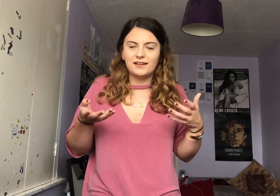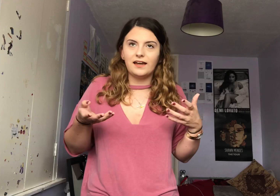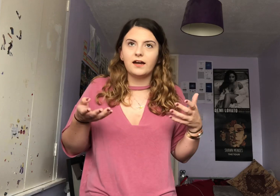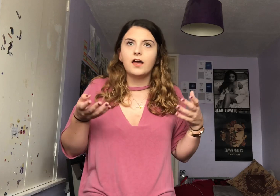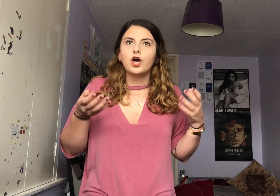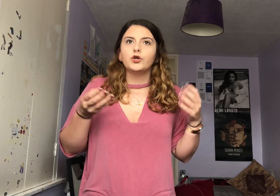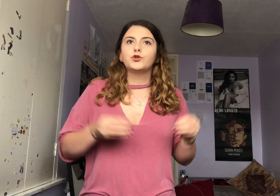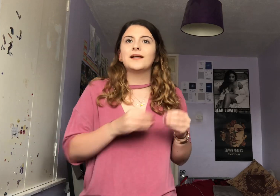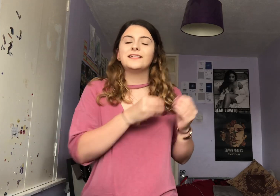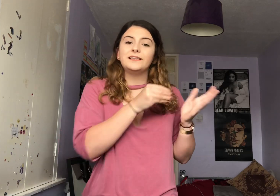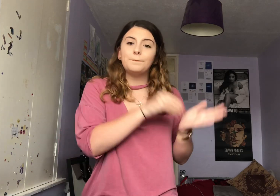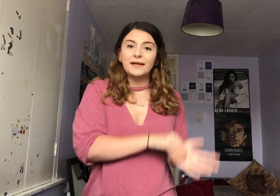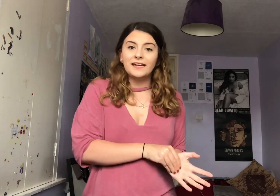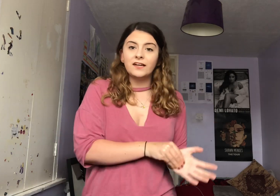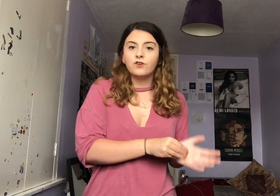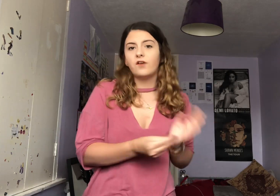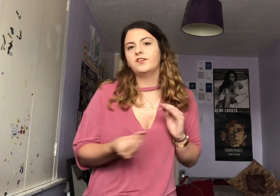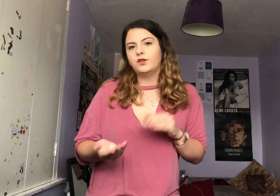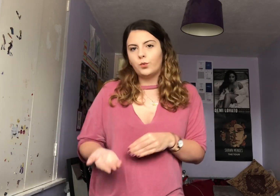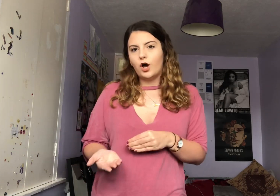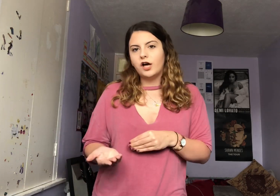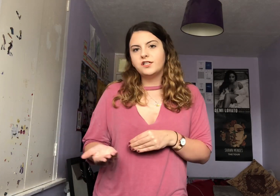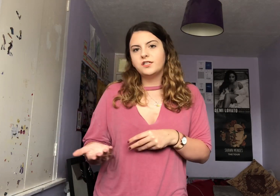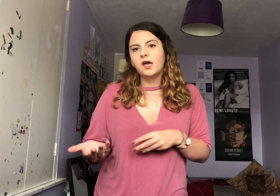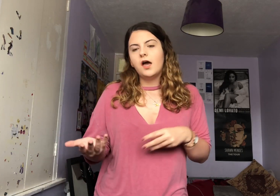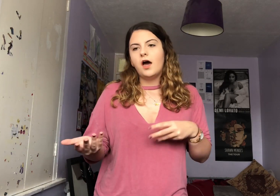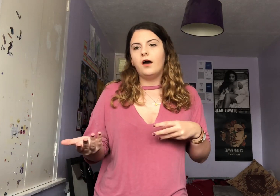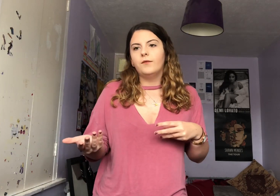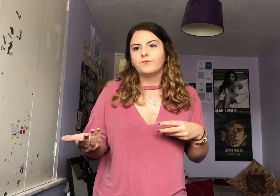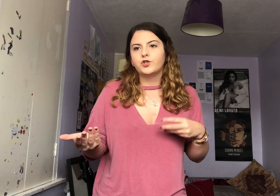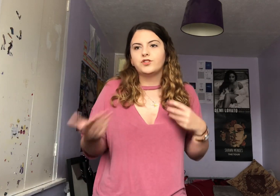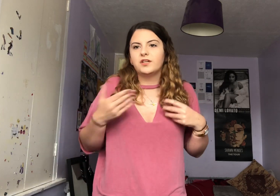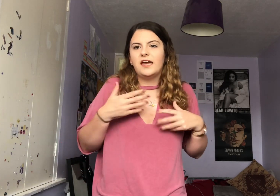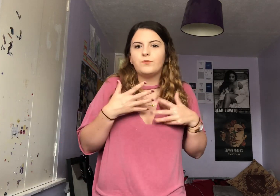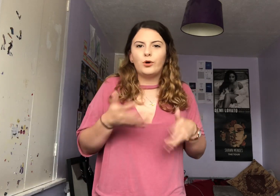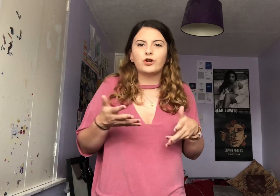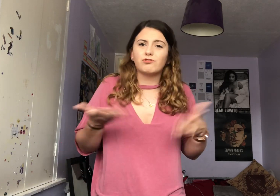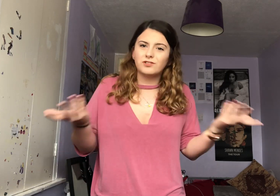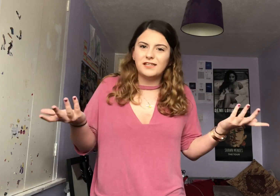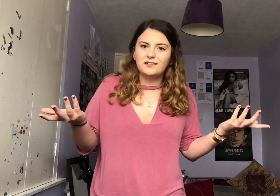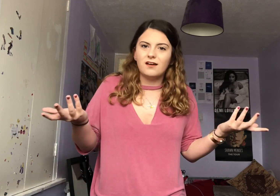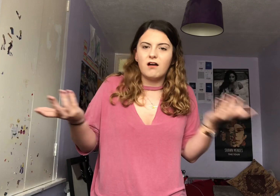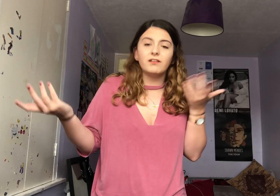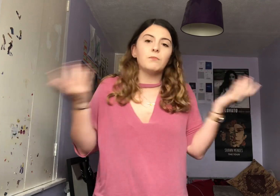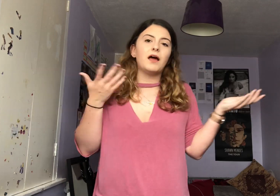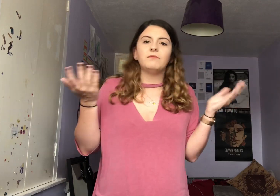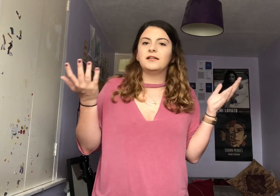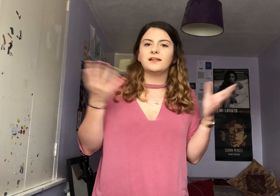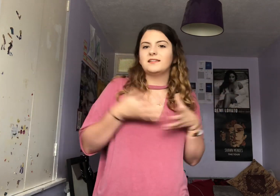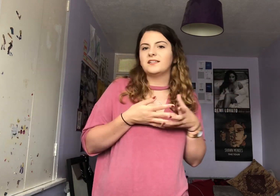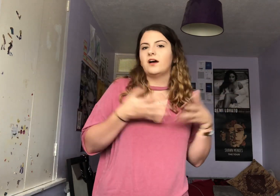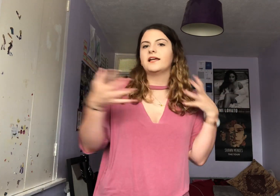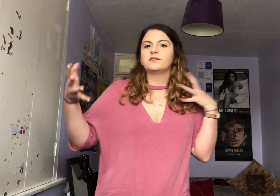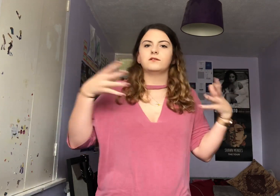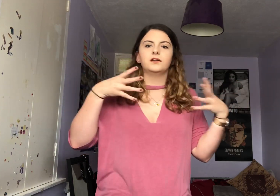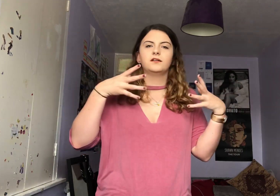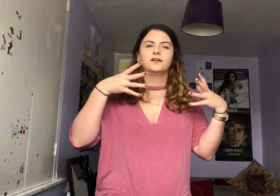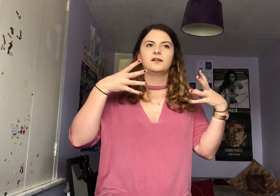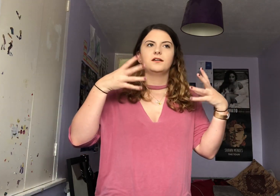singing, you translate the meaning rather than the words, just to get the point across easier, and it might mean there's less signs and it